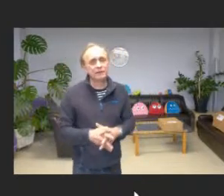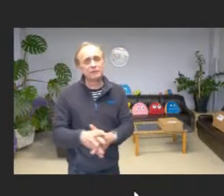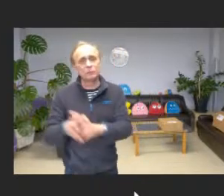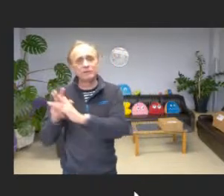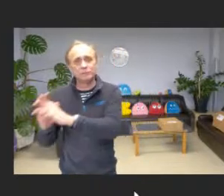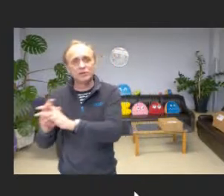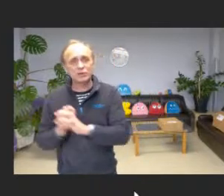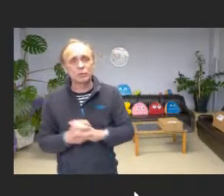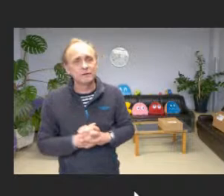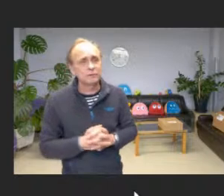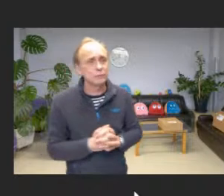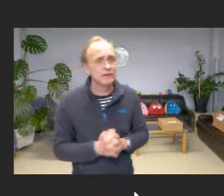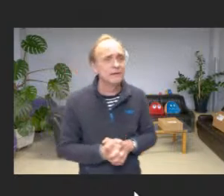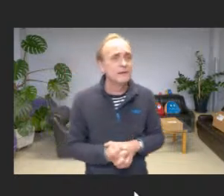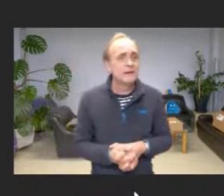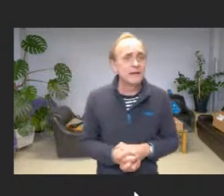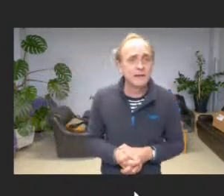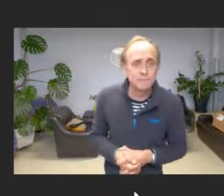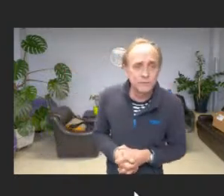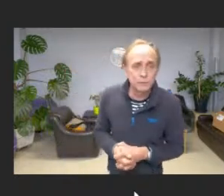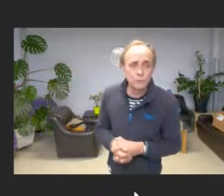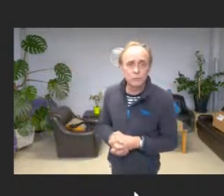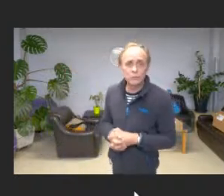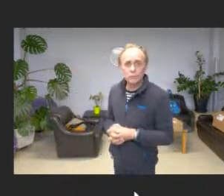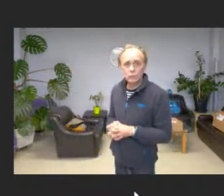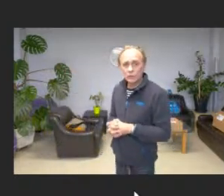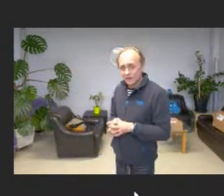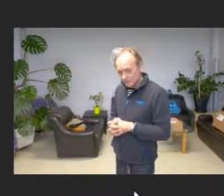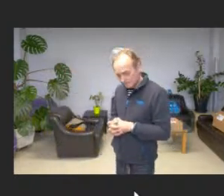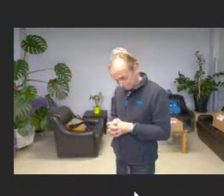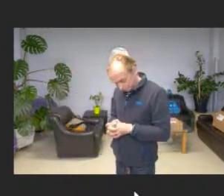specific hardware, so we switched over to